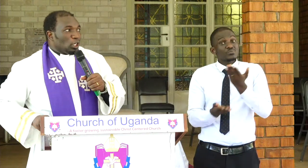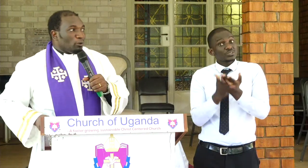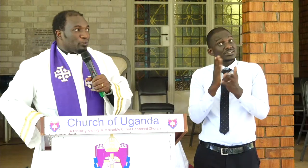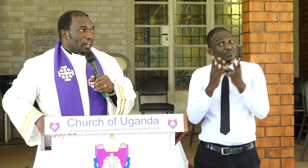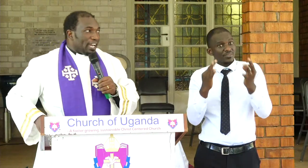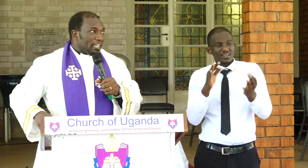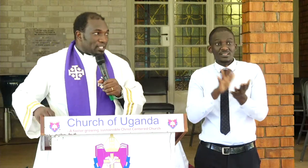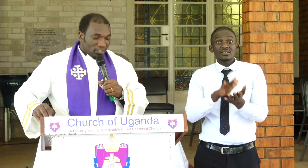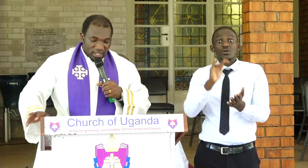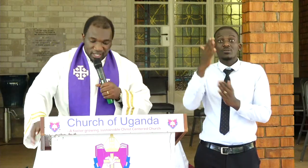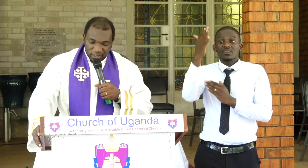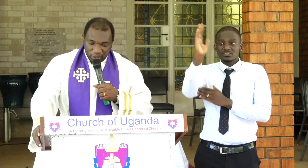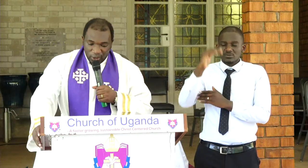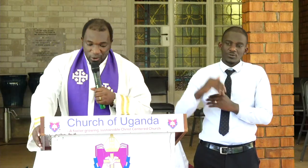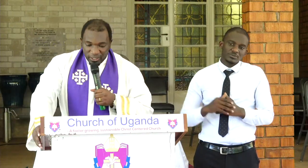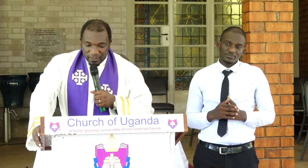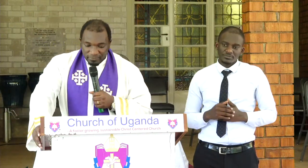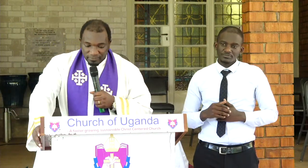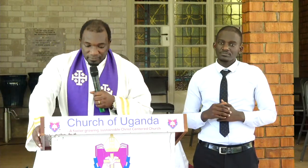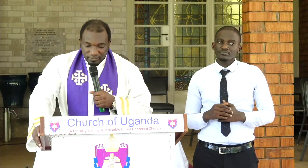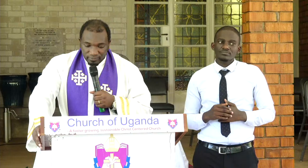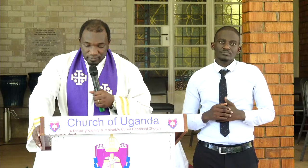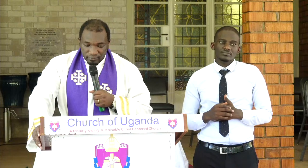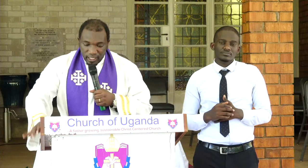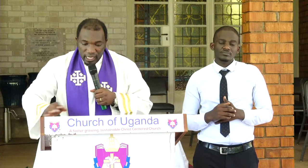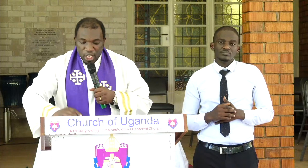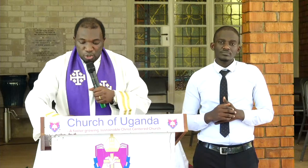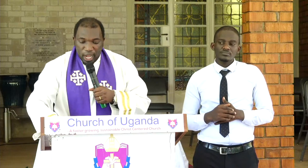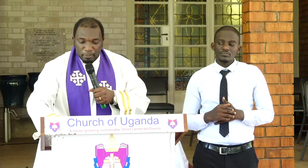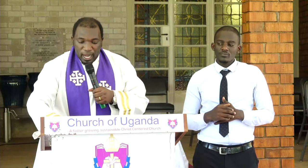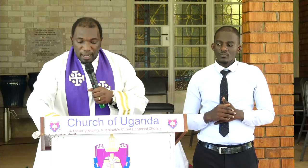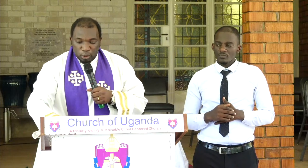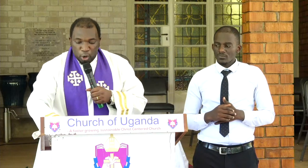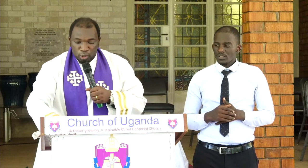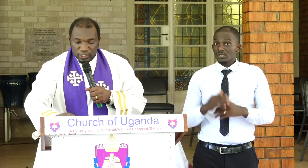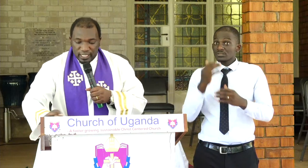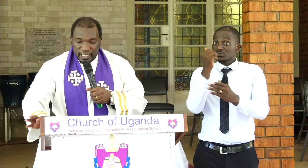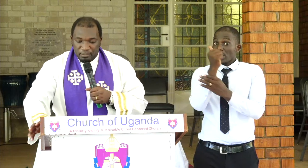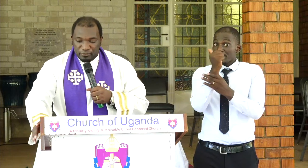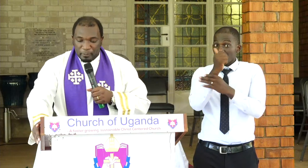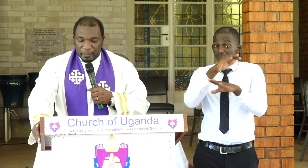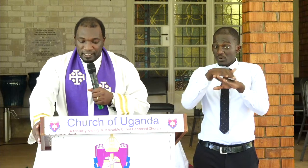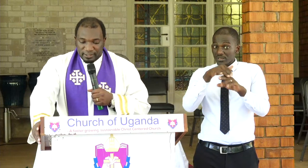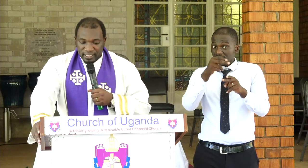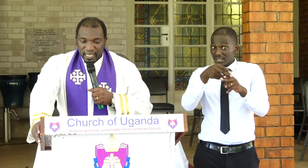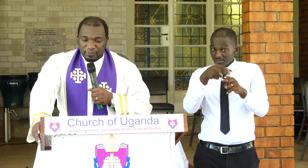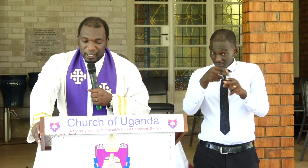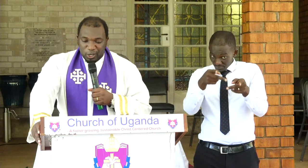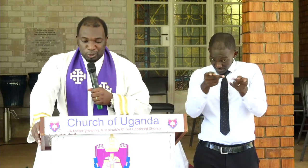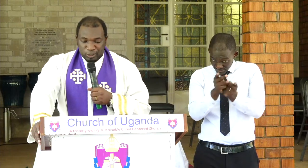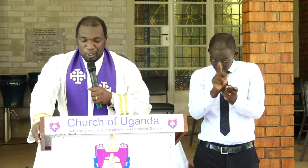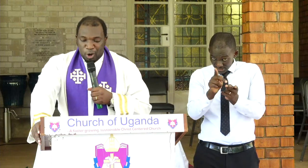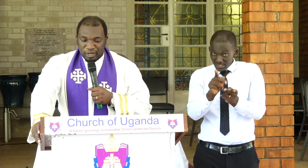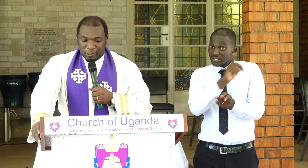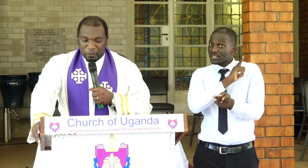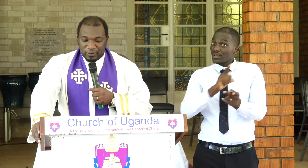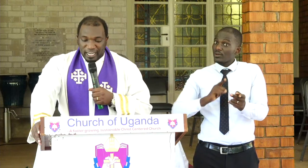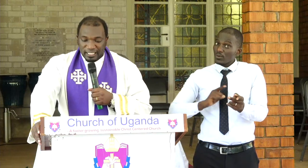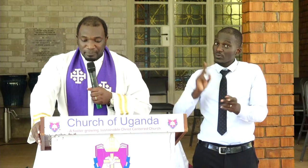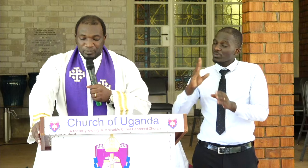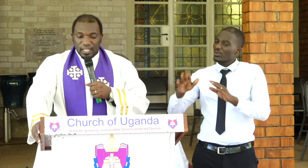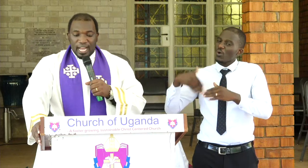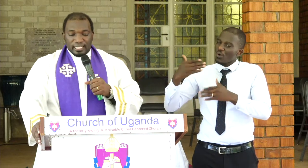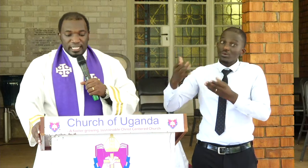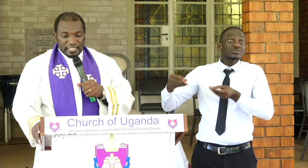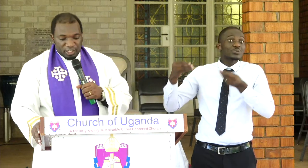that glorifies God. Amen. So Abraham called the name of the place, the Lord will always